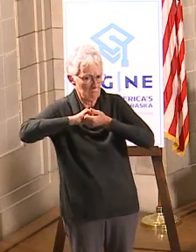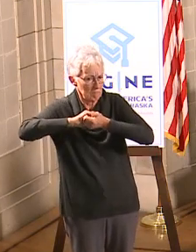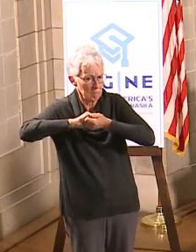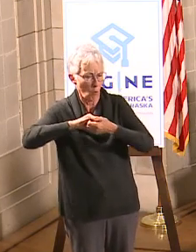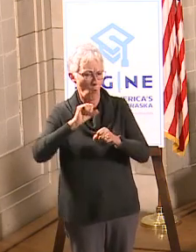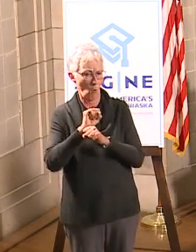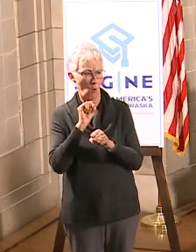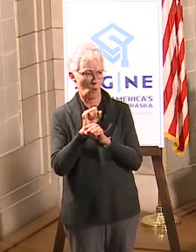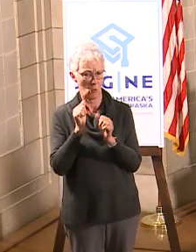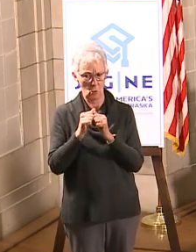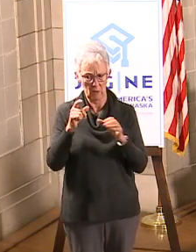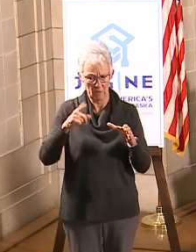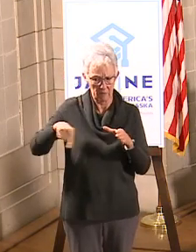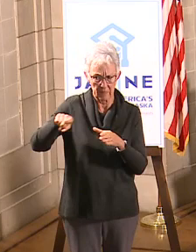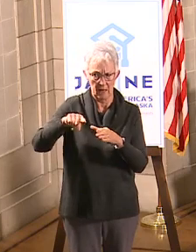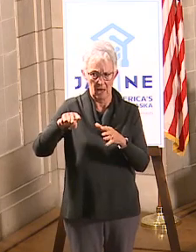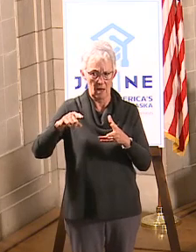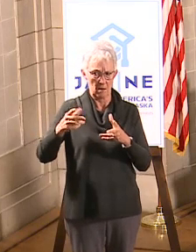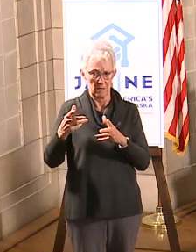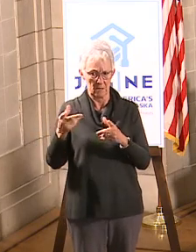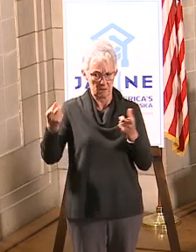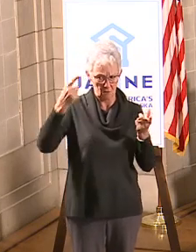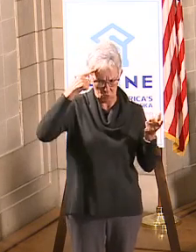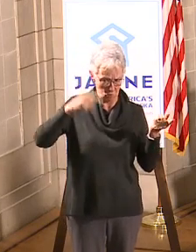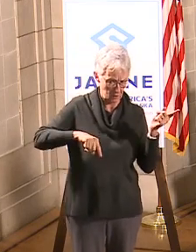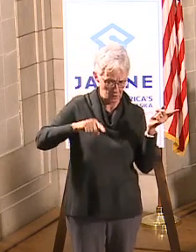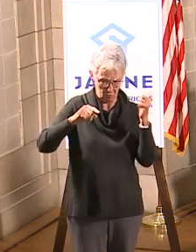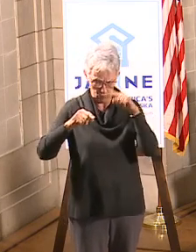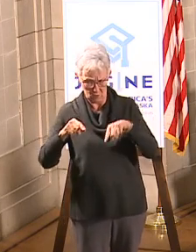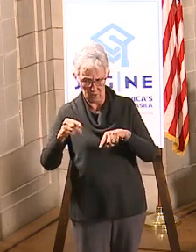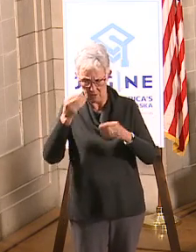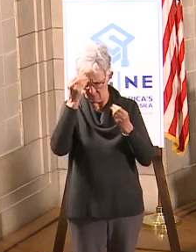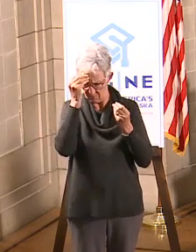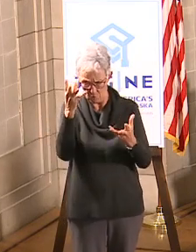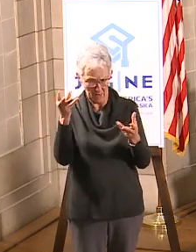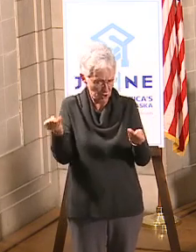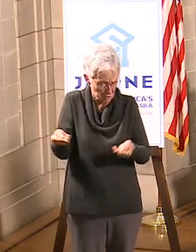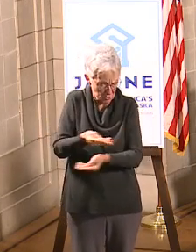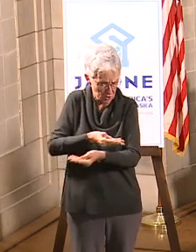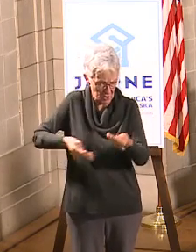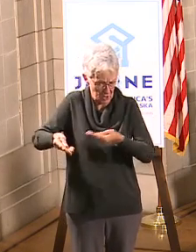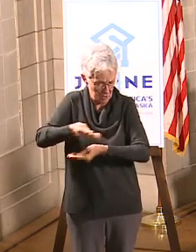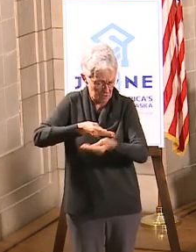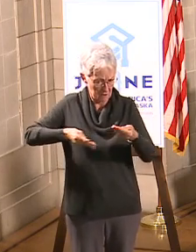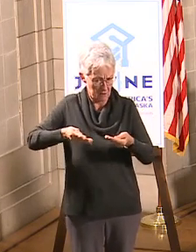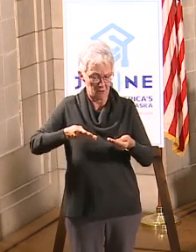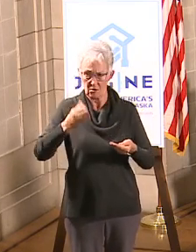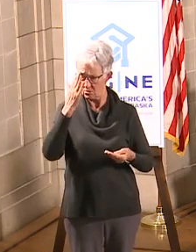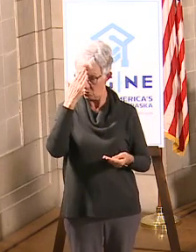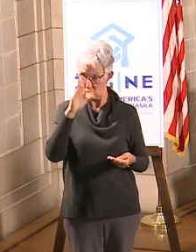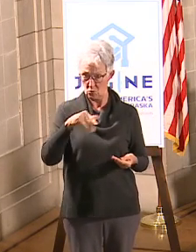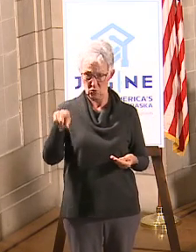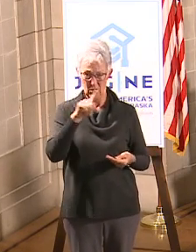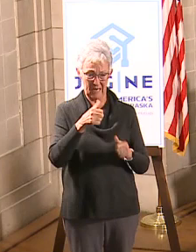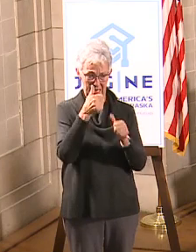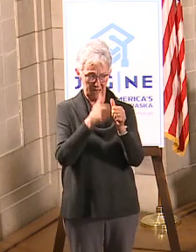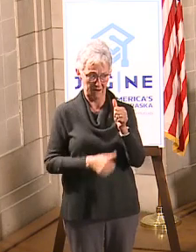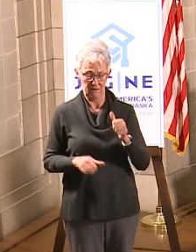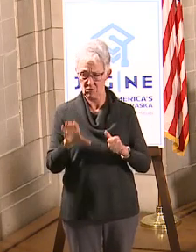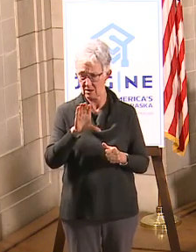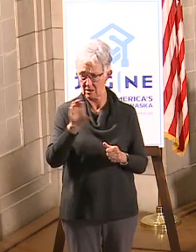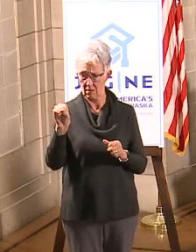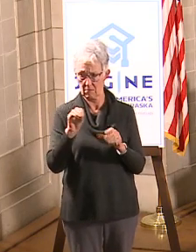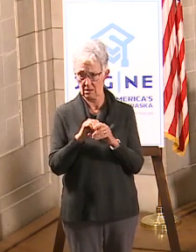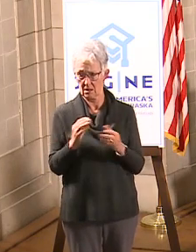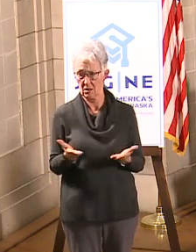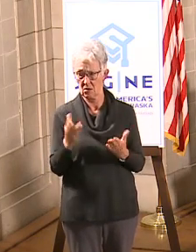now working together. Some people might not know this, but every county in Nebraska is covered by a local public health